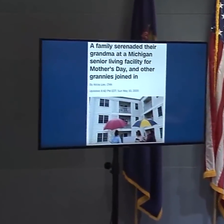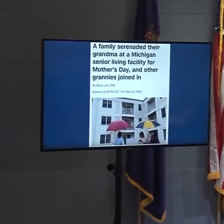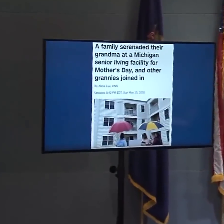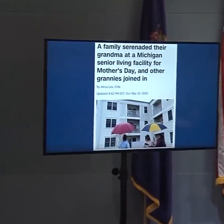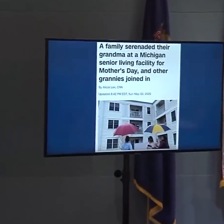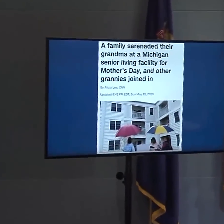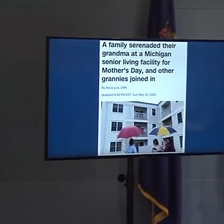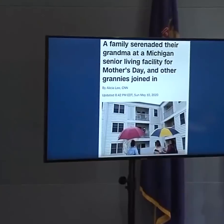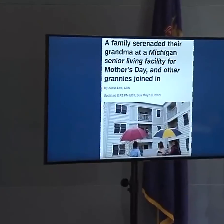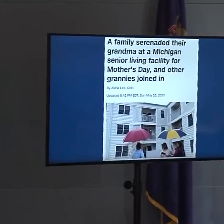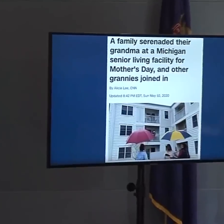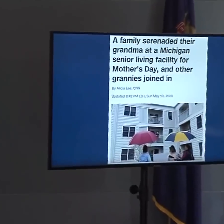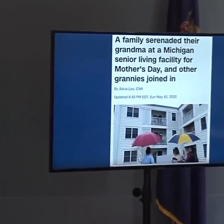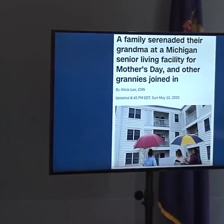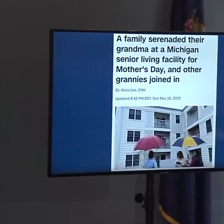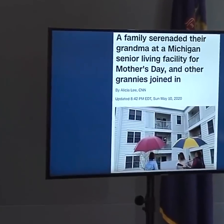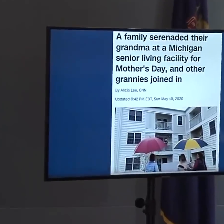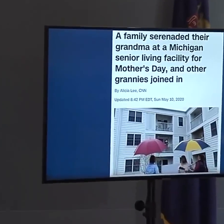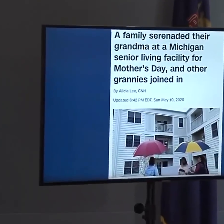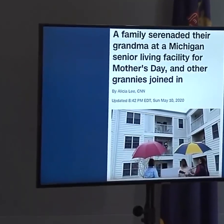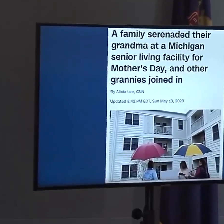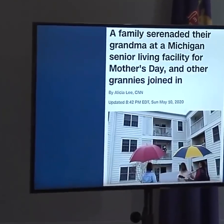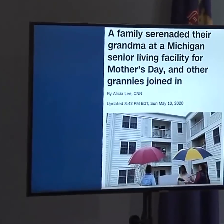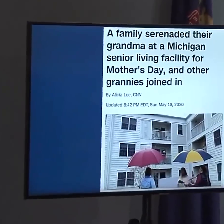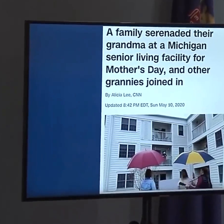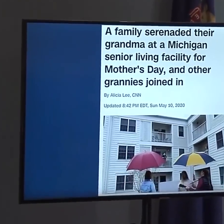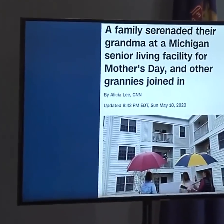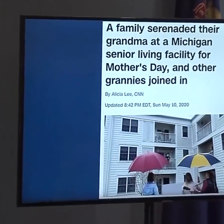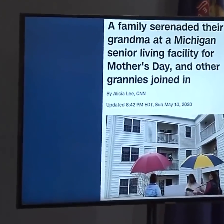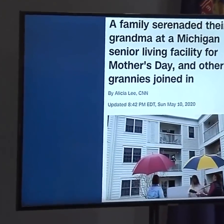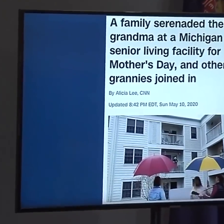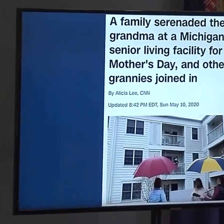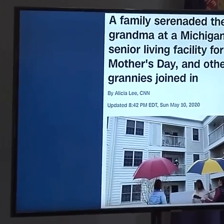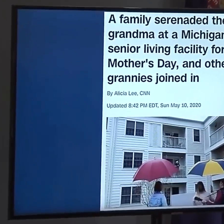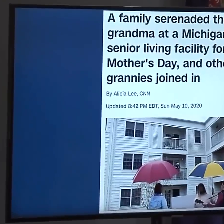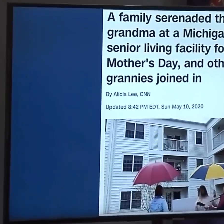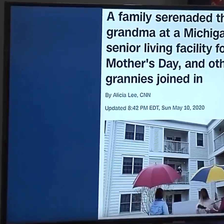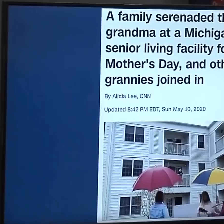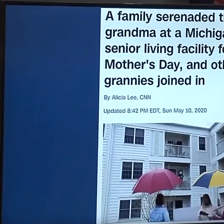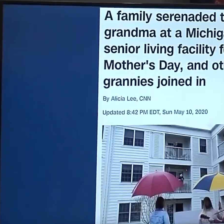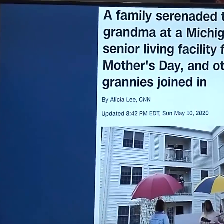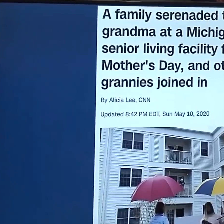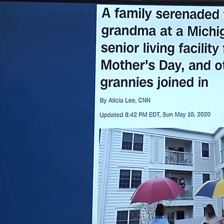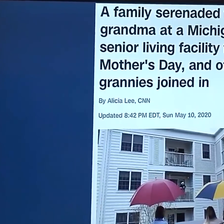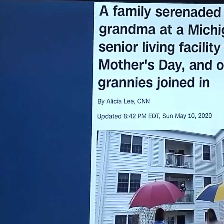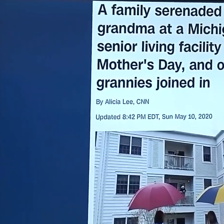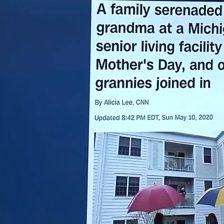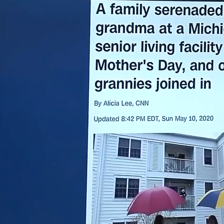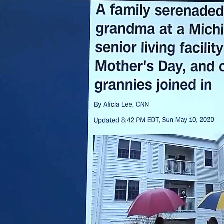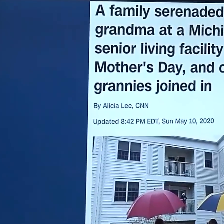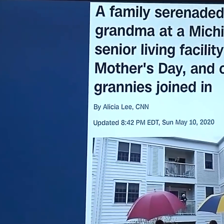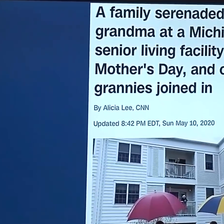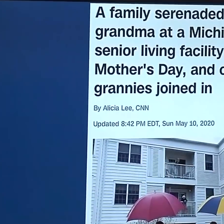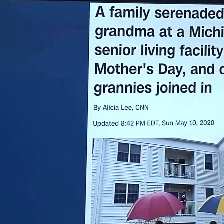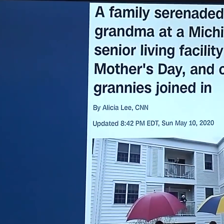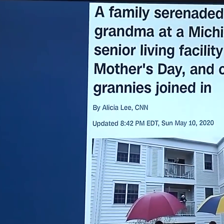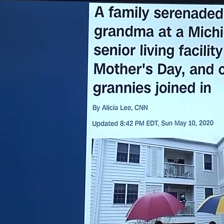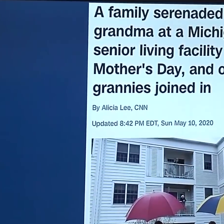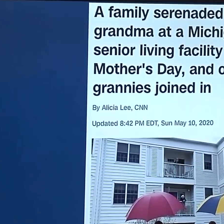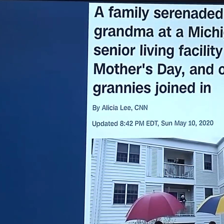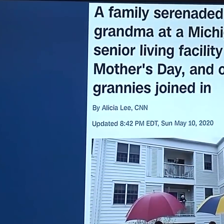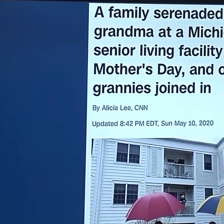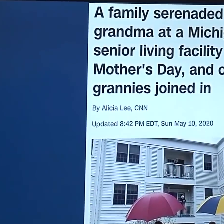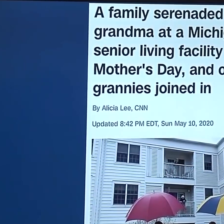of these women who went to go serenade their grandmother for Mother's Day. I love that because it